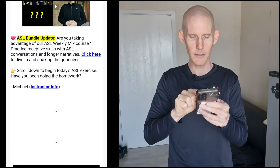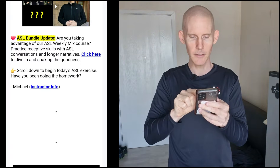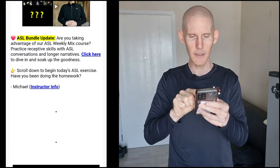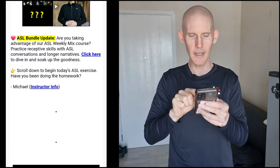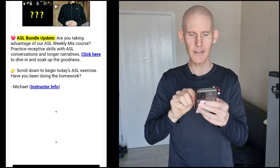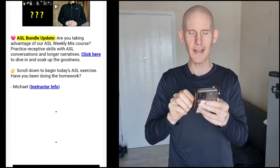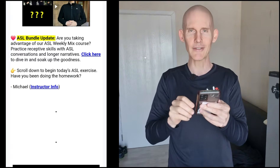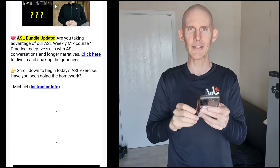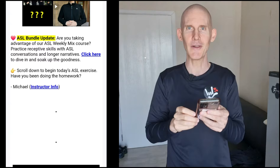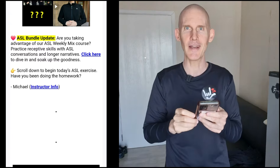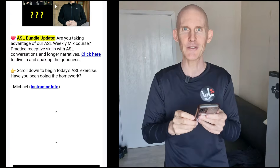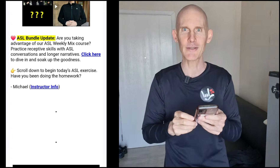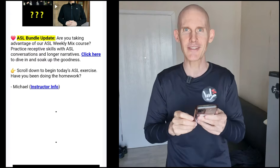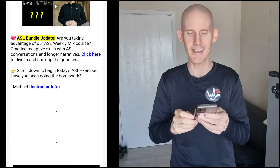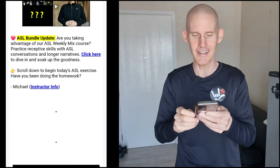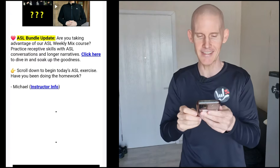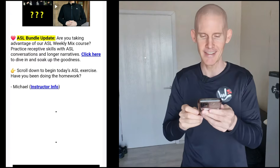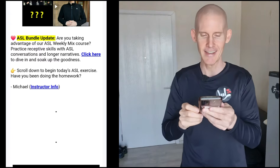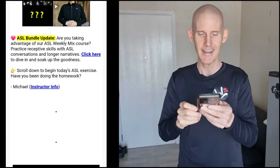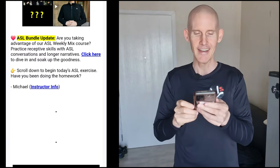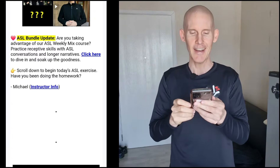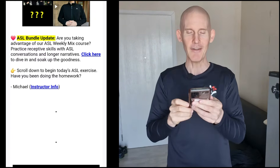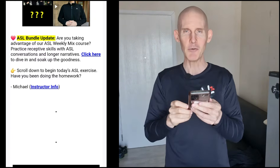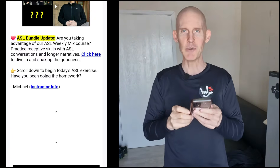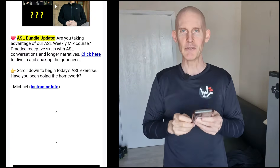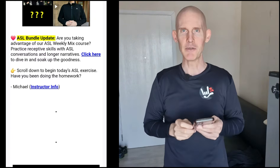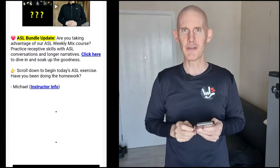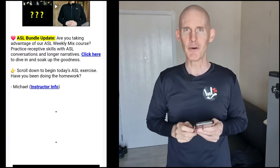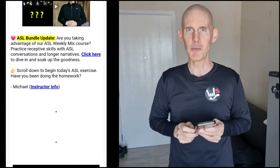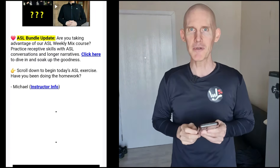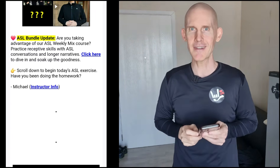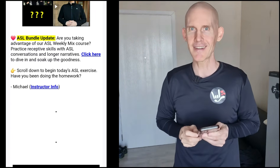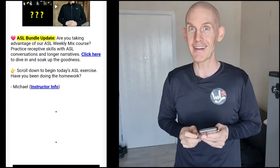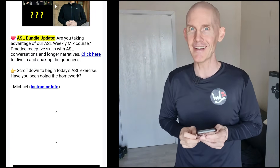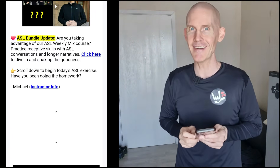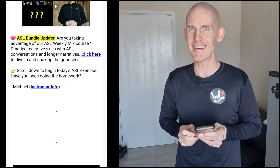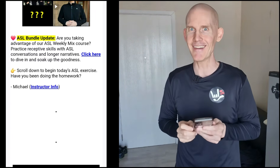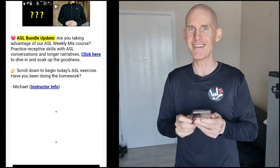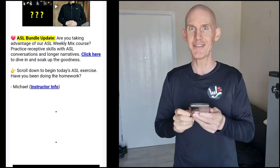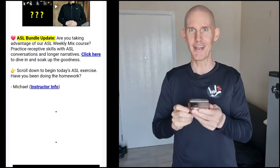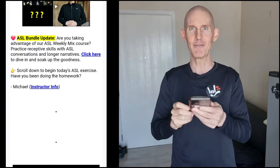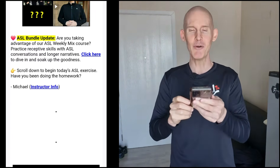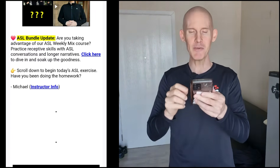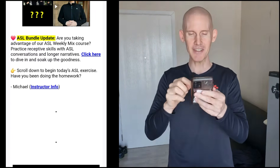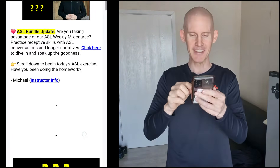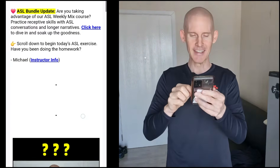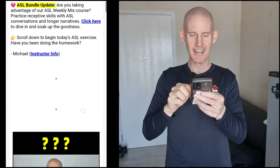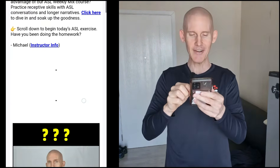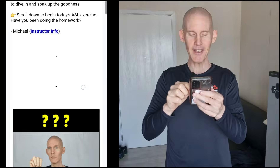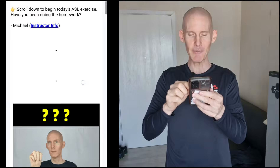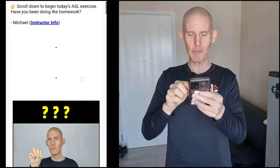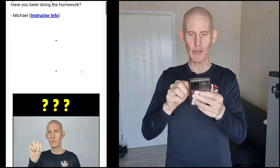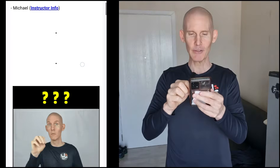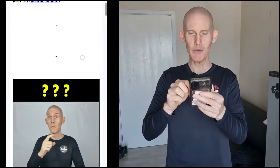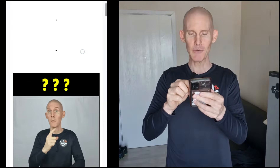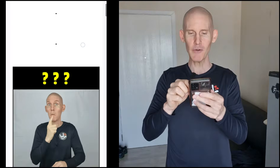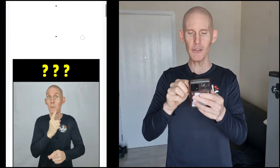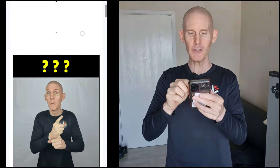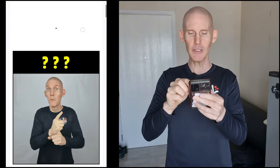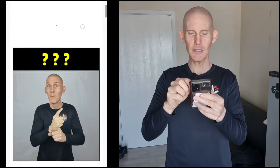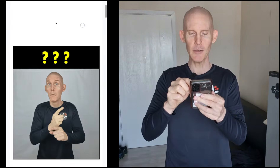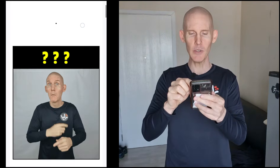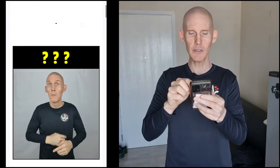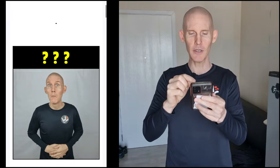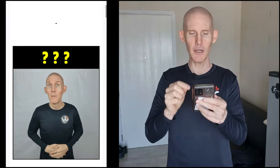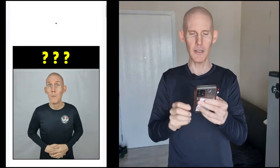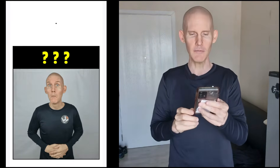begin today's ASL exercise. Have you been doing the homework? We have homework. Okay, so first you're